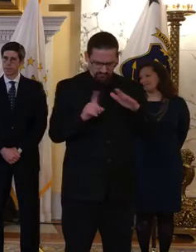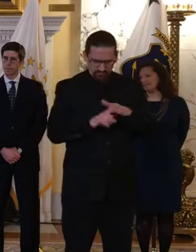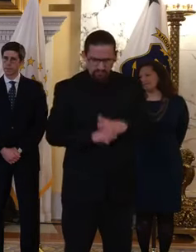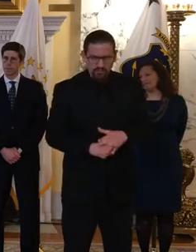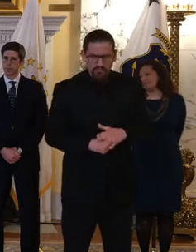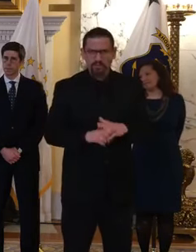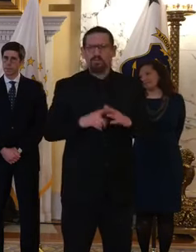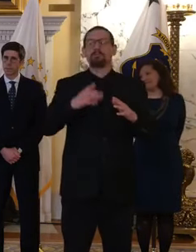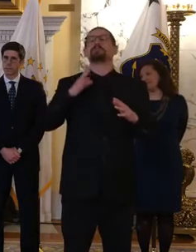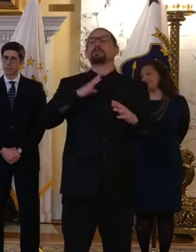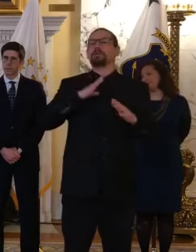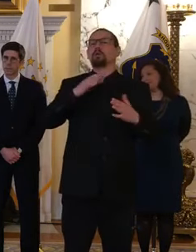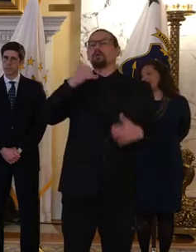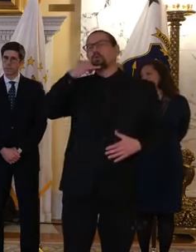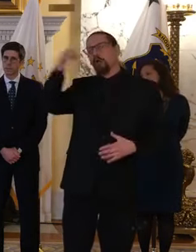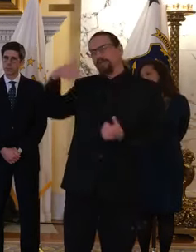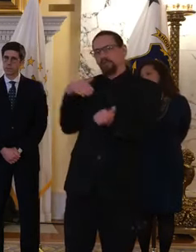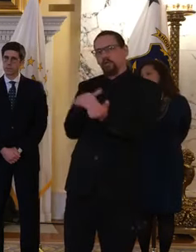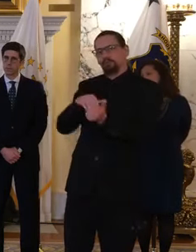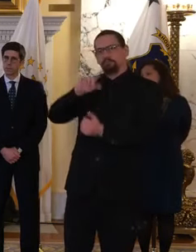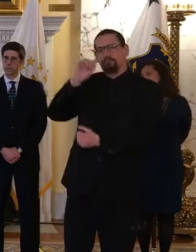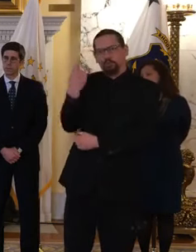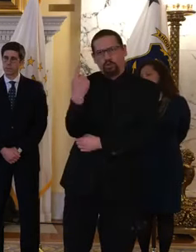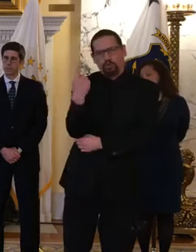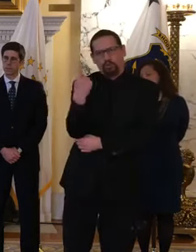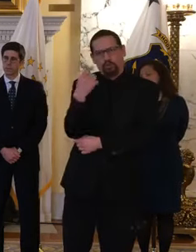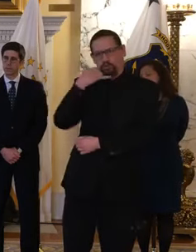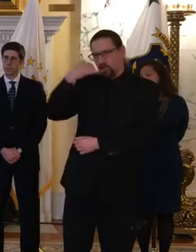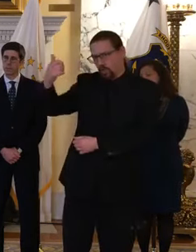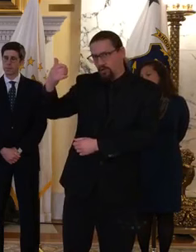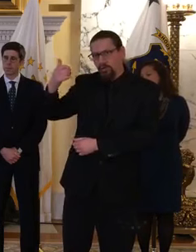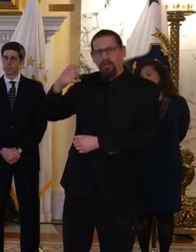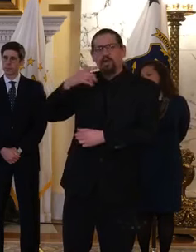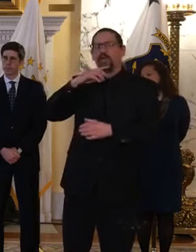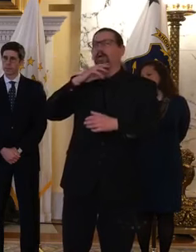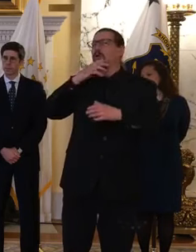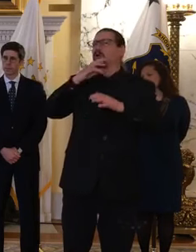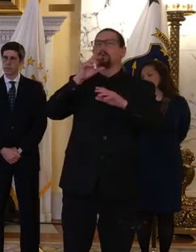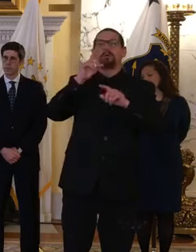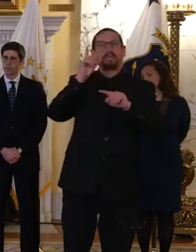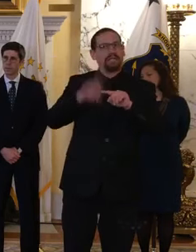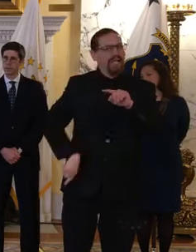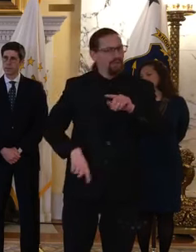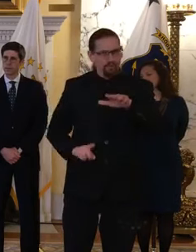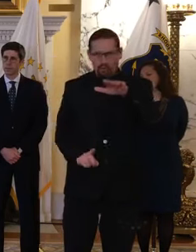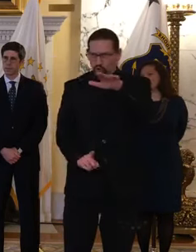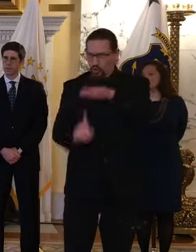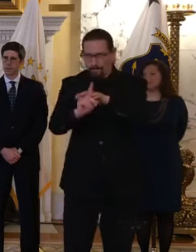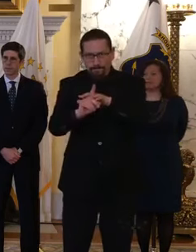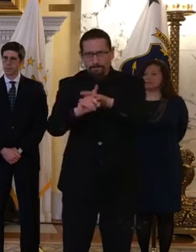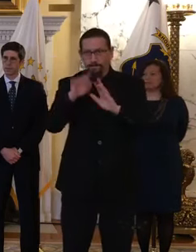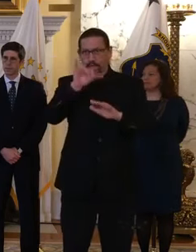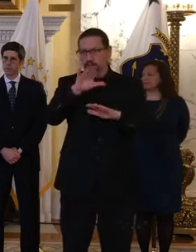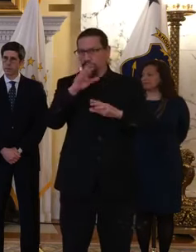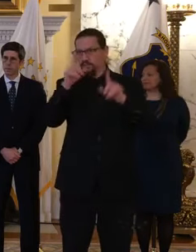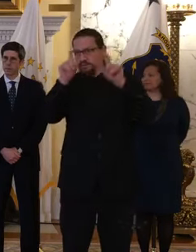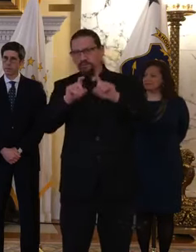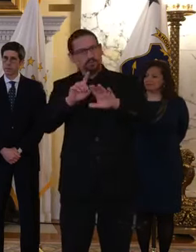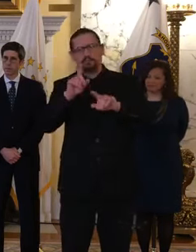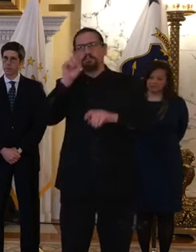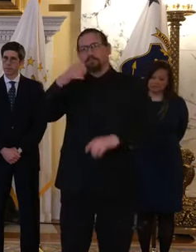to use the phone before arrival at any healthcare facility. If you don't have a healthcare